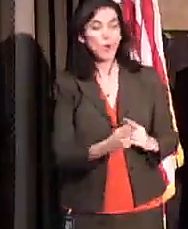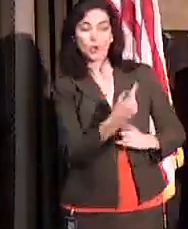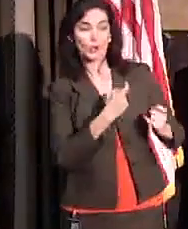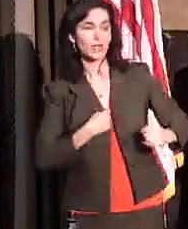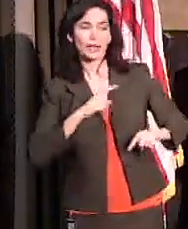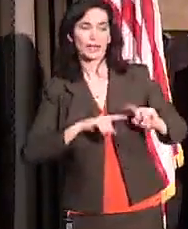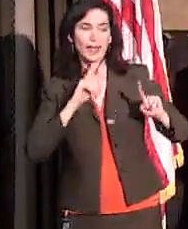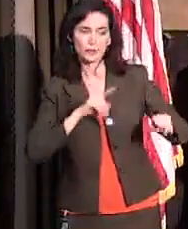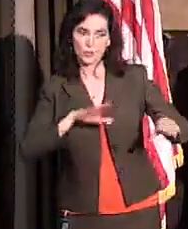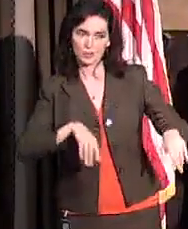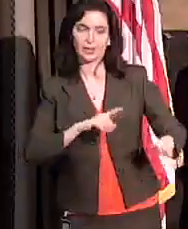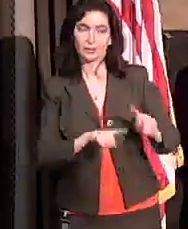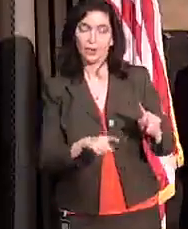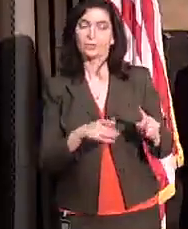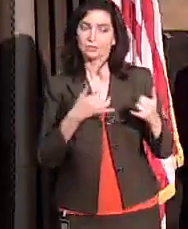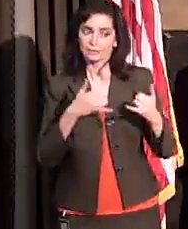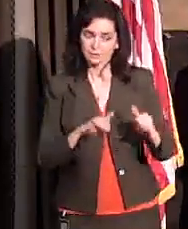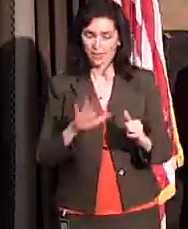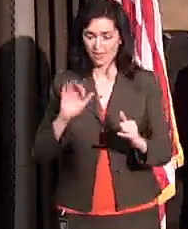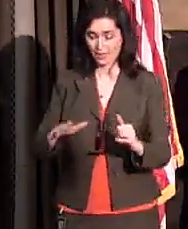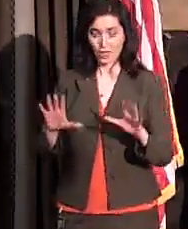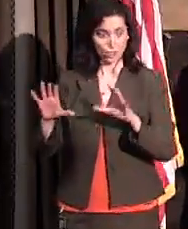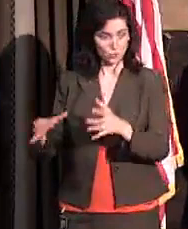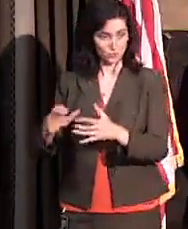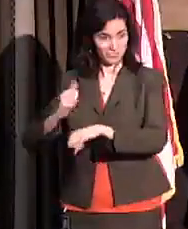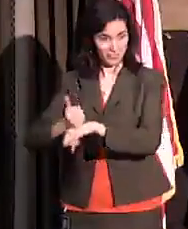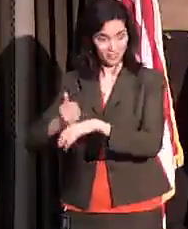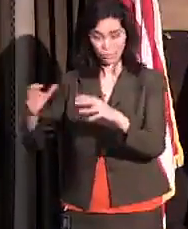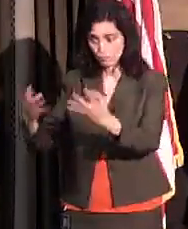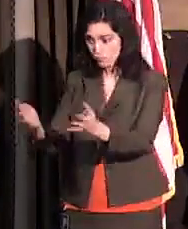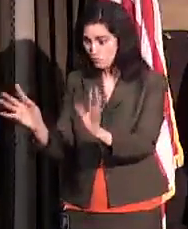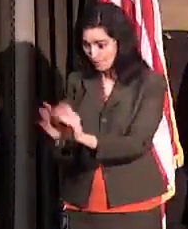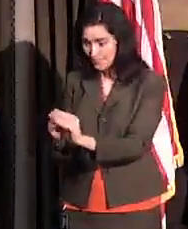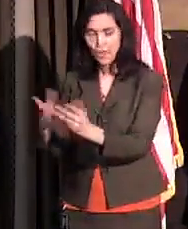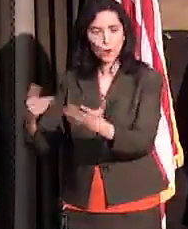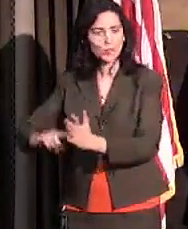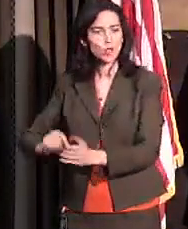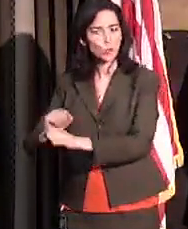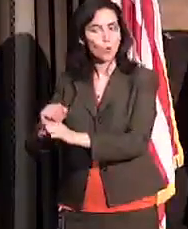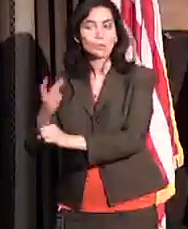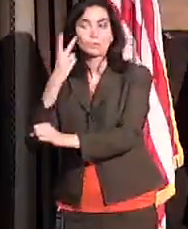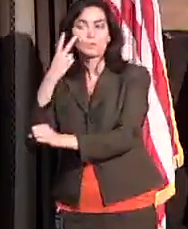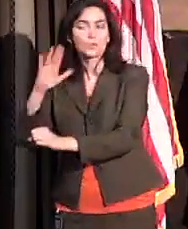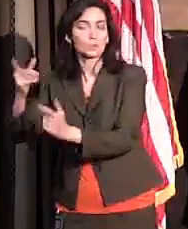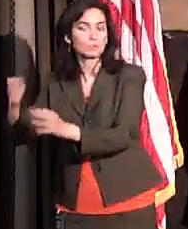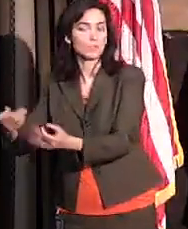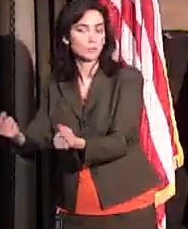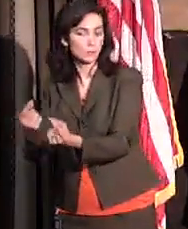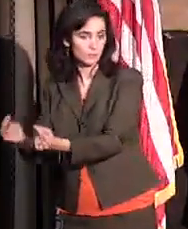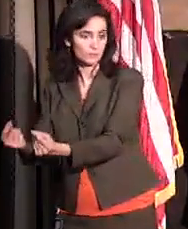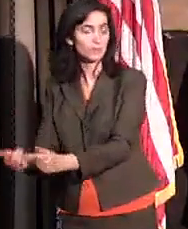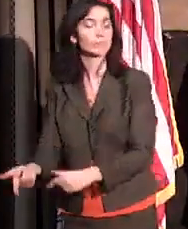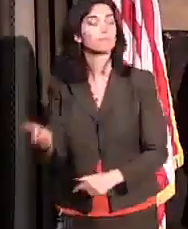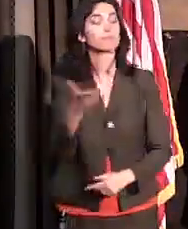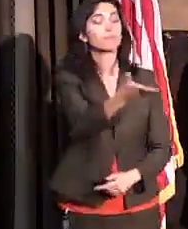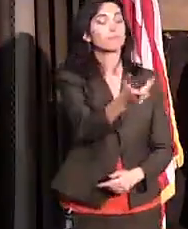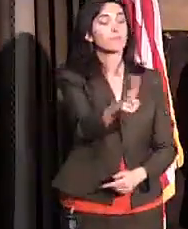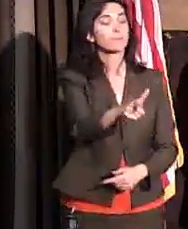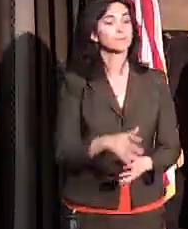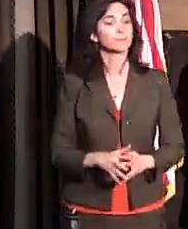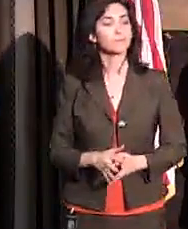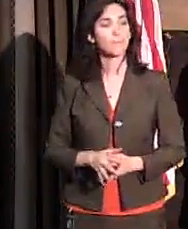but that is the very work of that body that I just mentioned, and they've already started. Yes, sir. You said